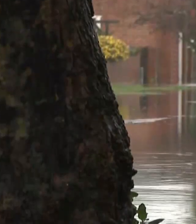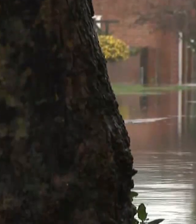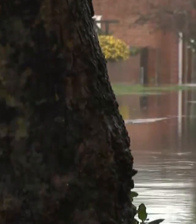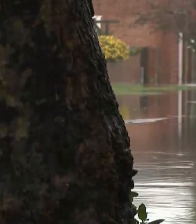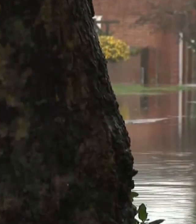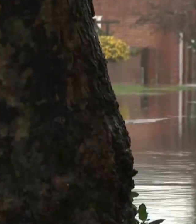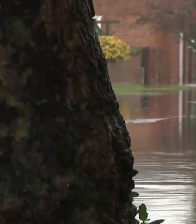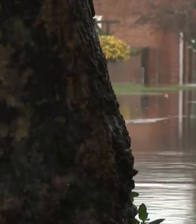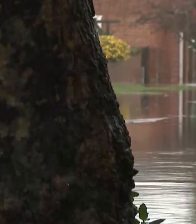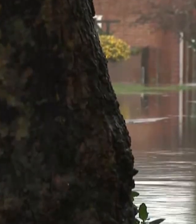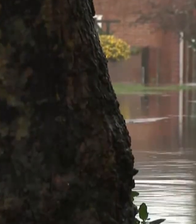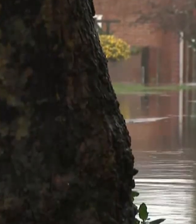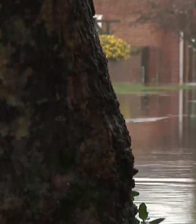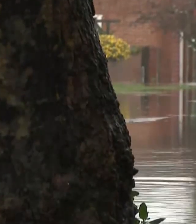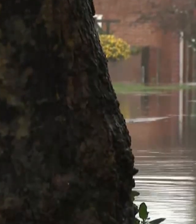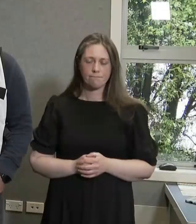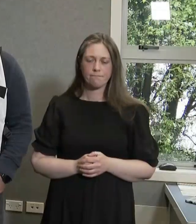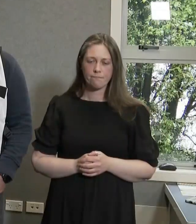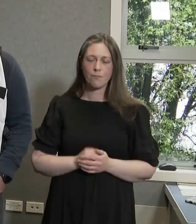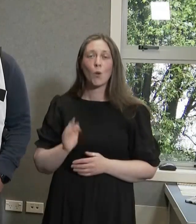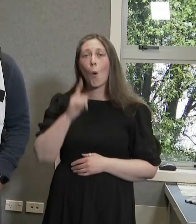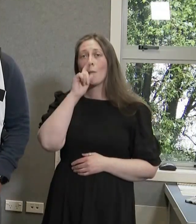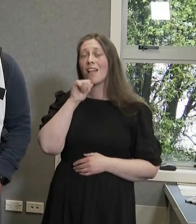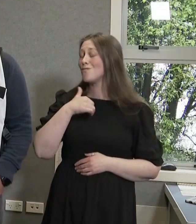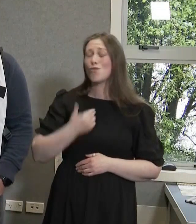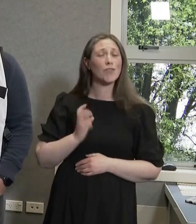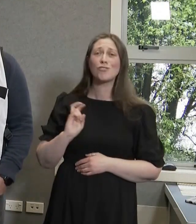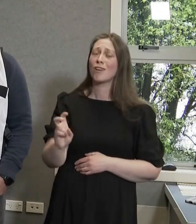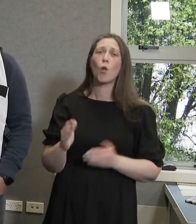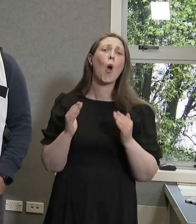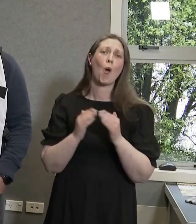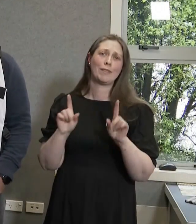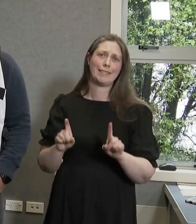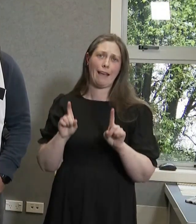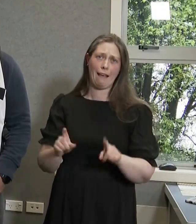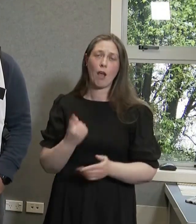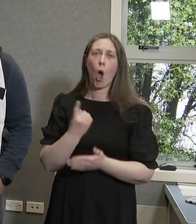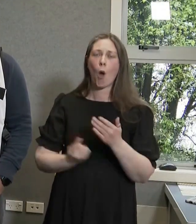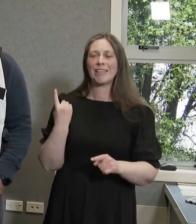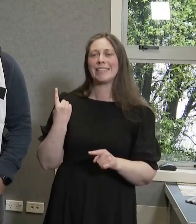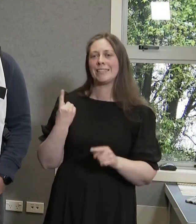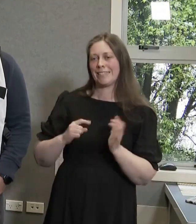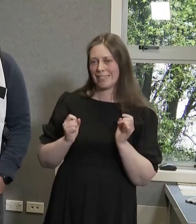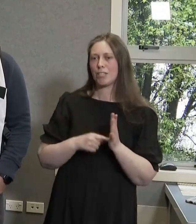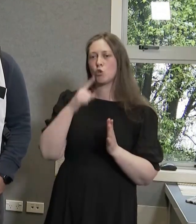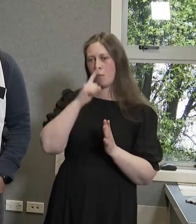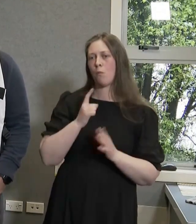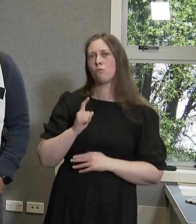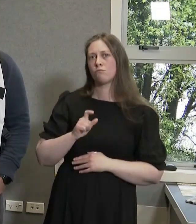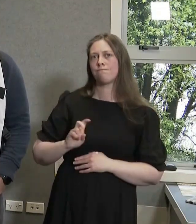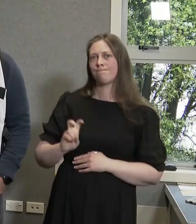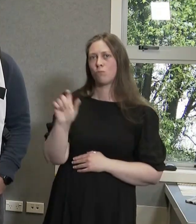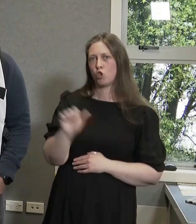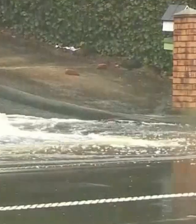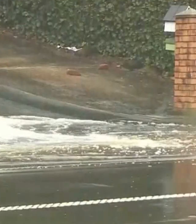flooded? Yeah, absolutely. So all those people that don't have to travel, please stay at home, only essential travel. How significant has this event